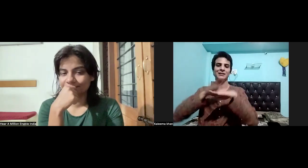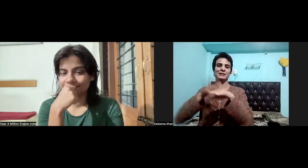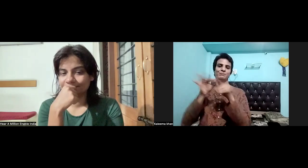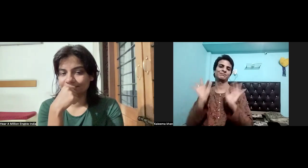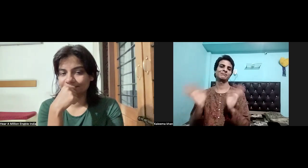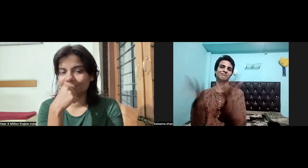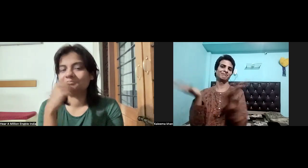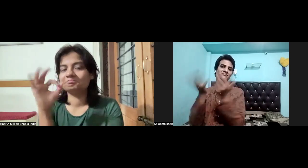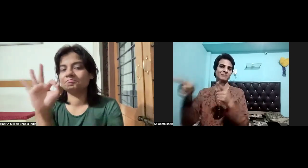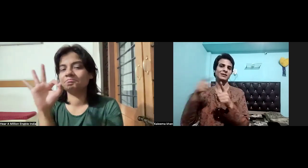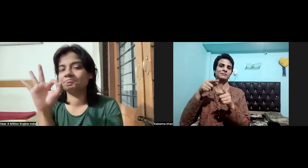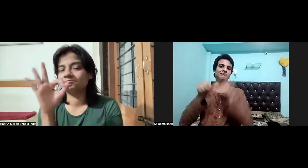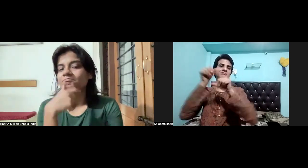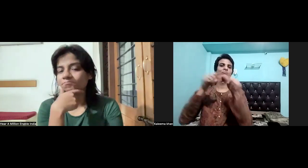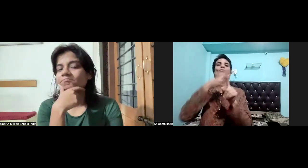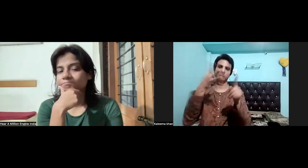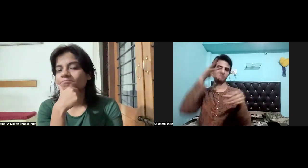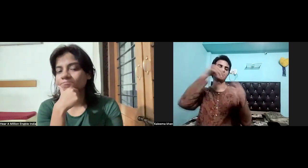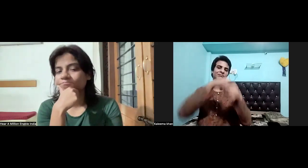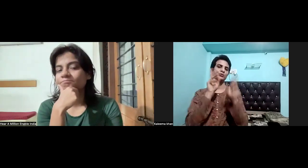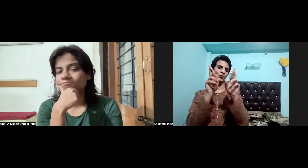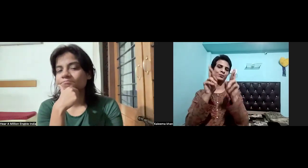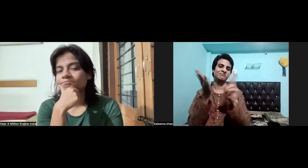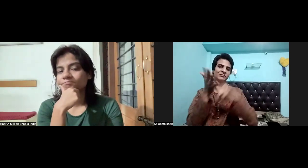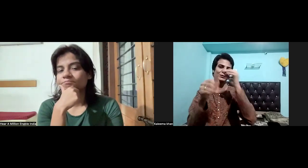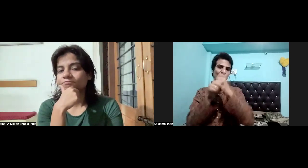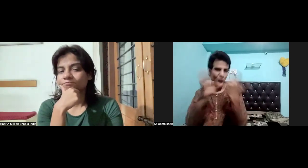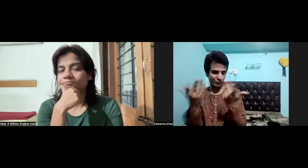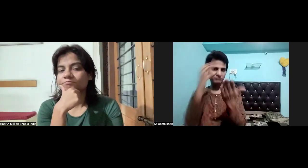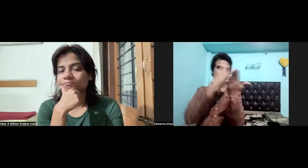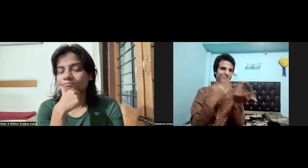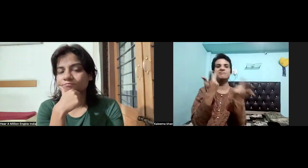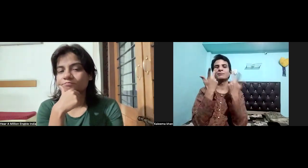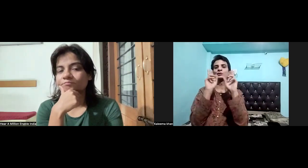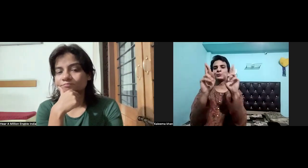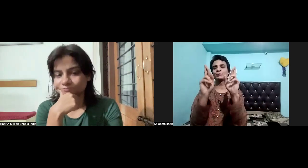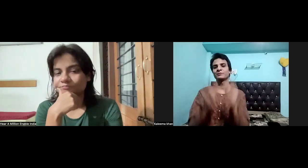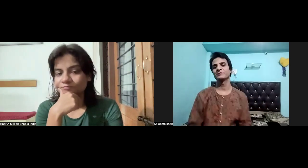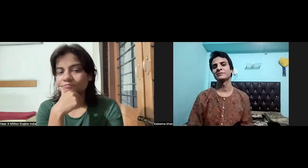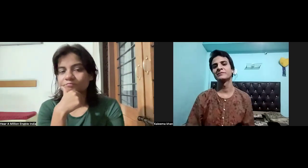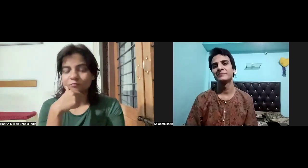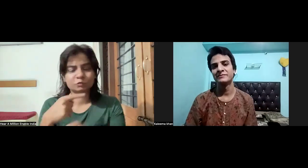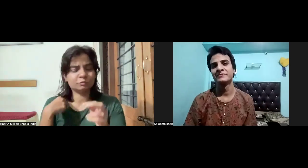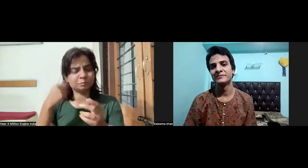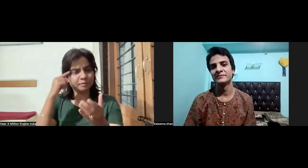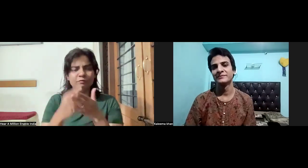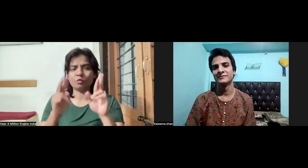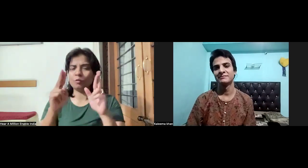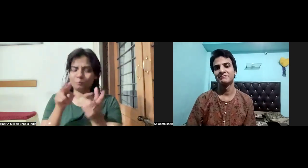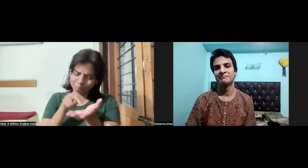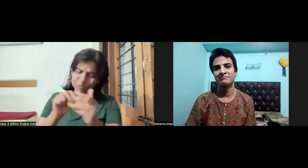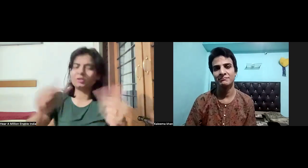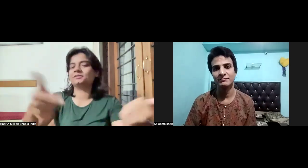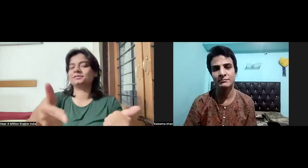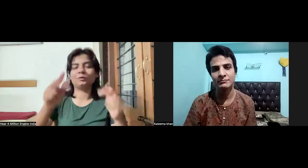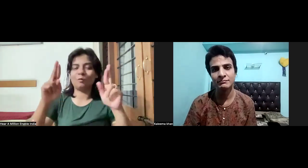par with the hearing community, and we also want to learn. So yeah, I hope that I will partner with some NGOs and we'll work